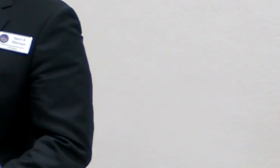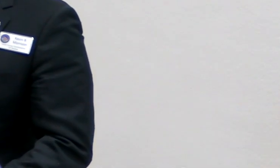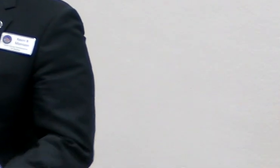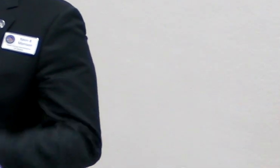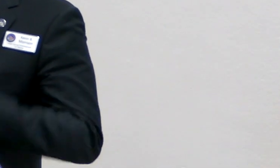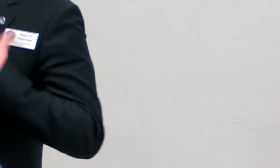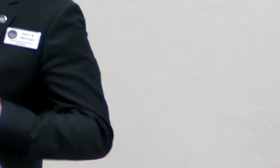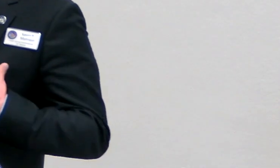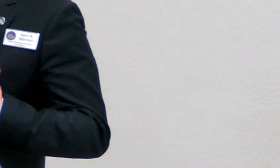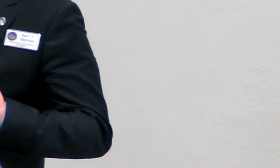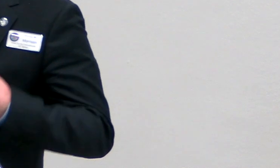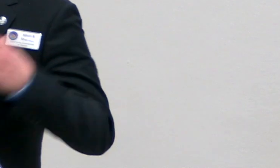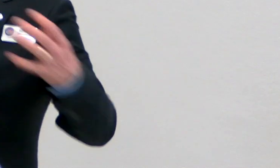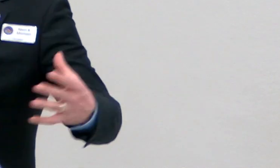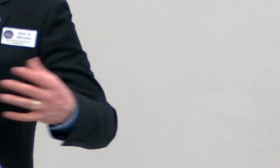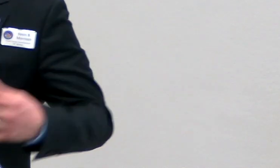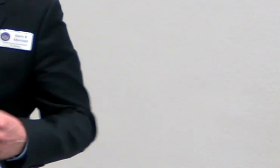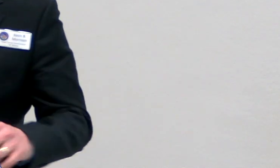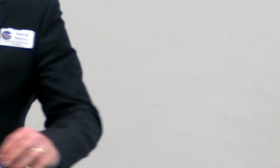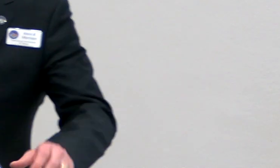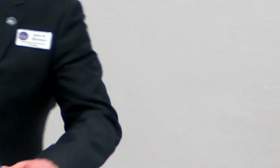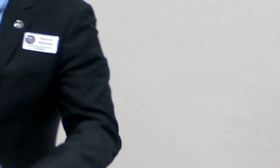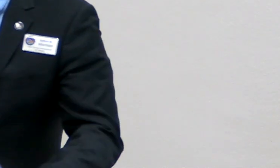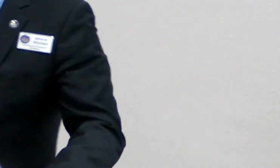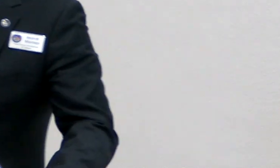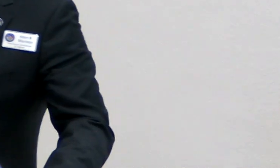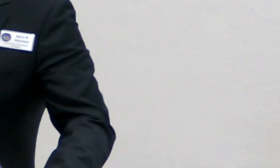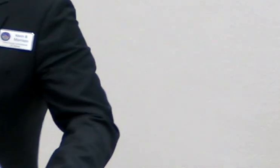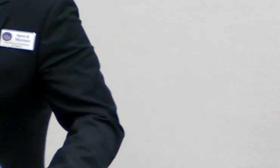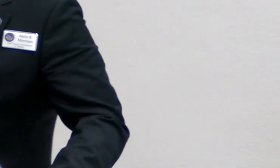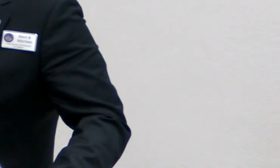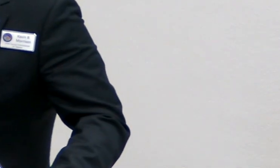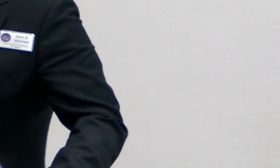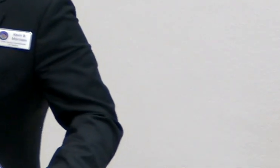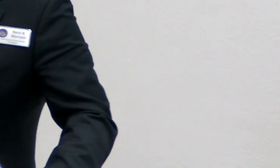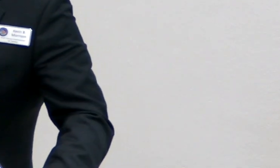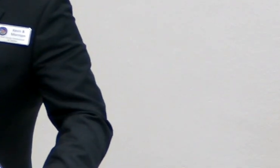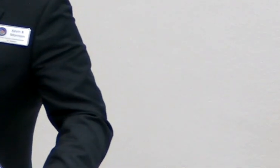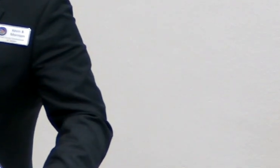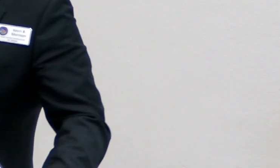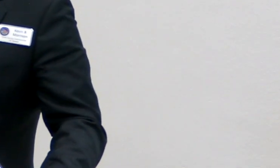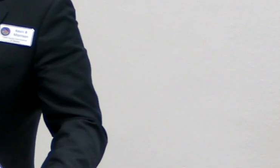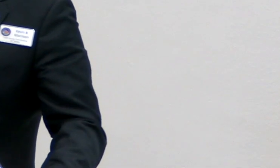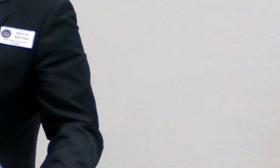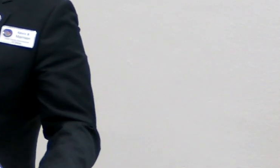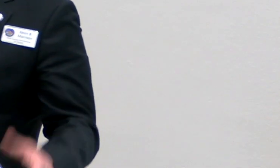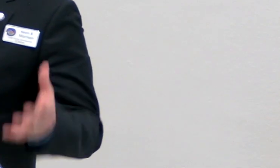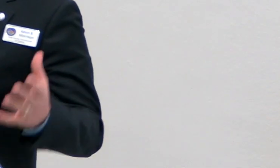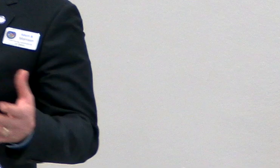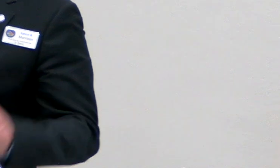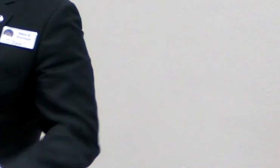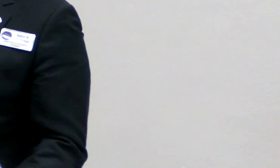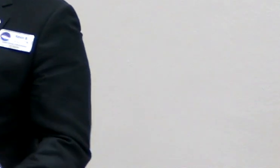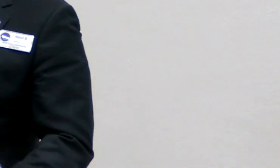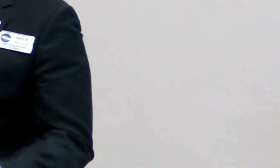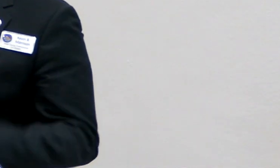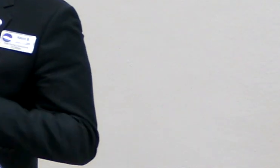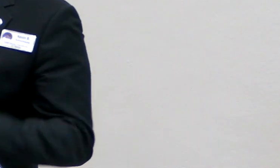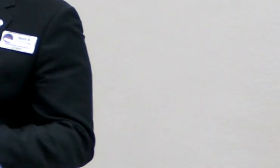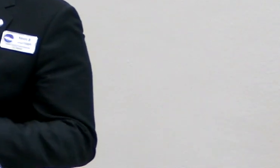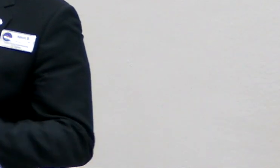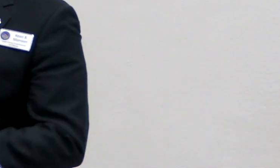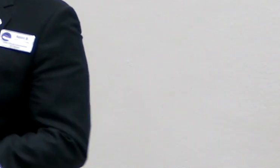he alluded to, I actually have 17 municipalities within my map, so a few more mayors to deal with. But